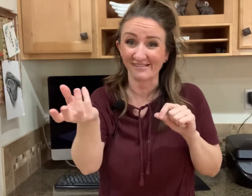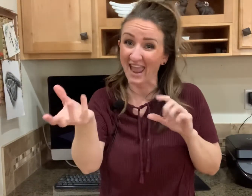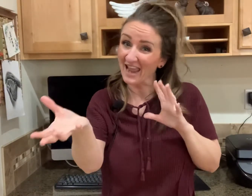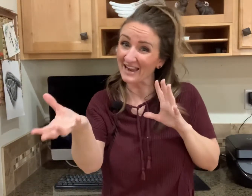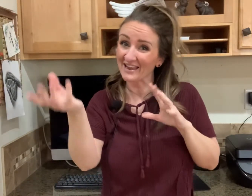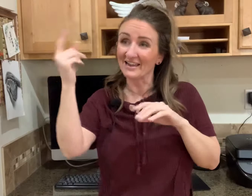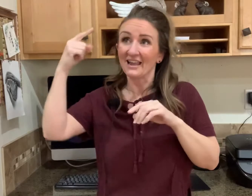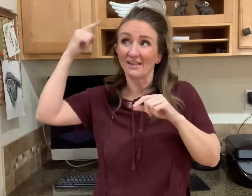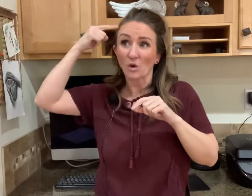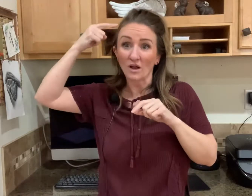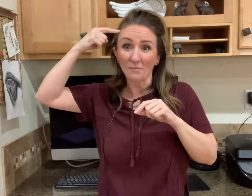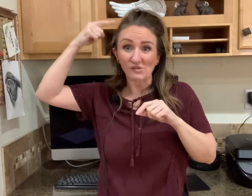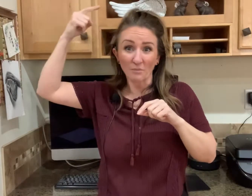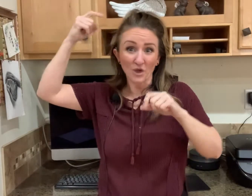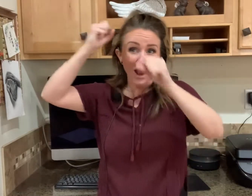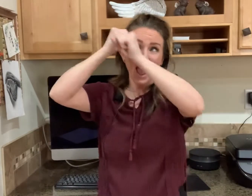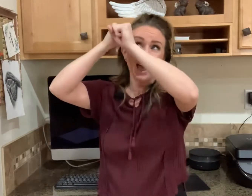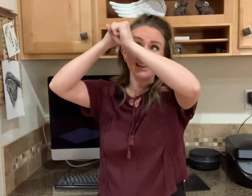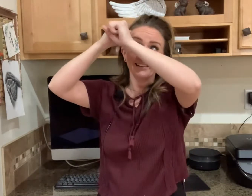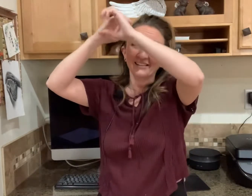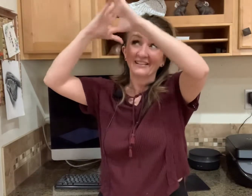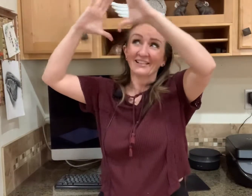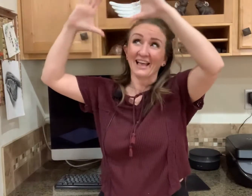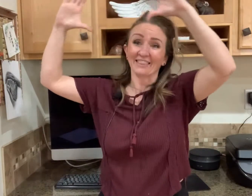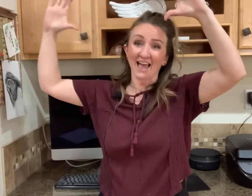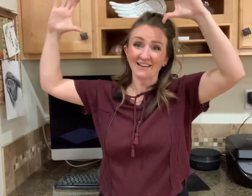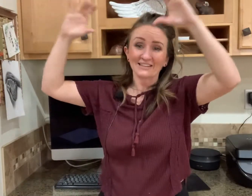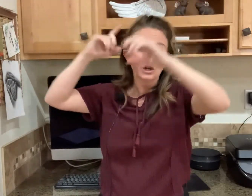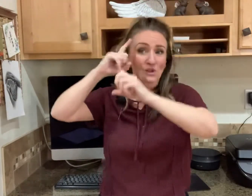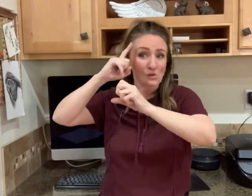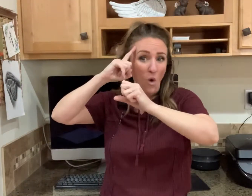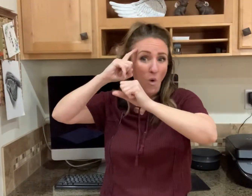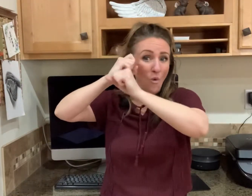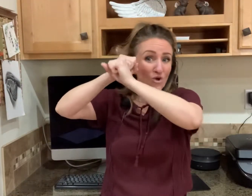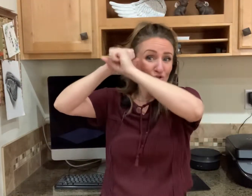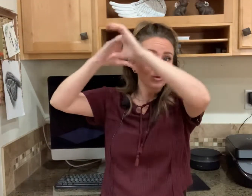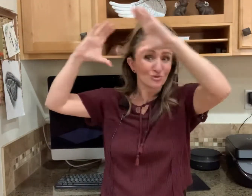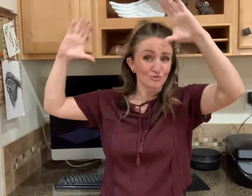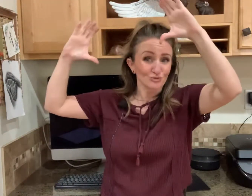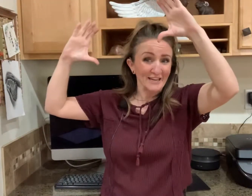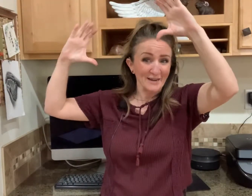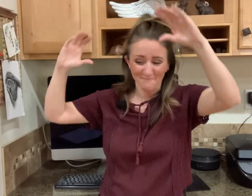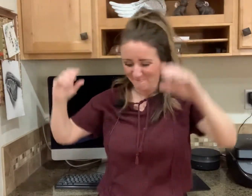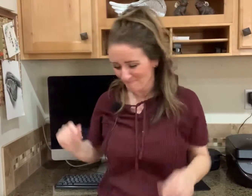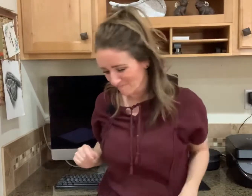saying it. So it comes from their head like that. So dream.